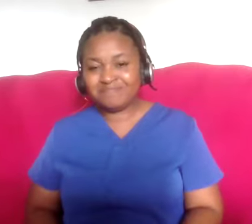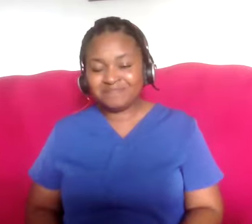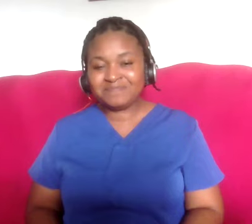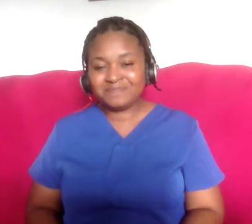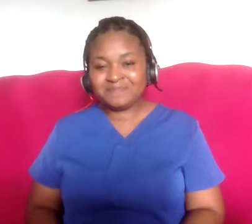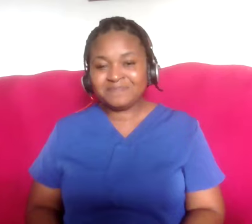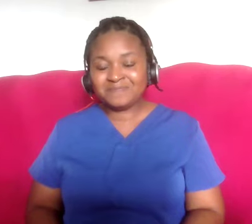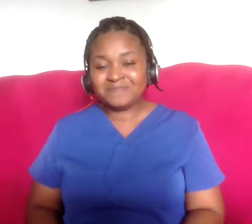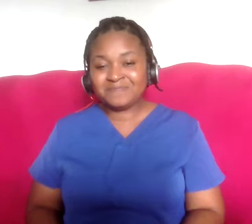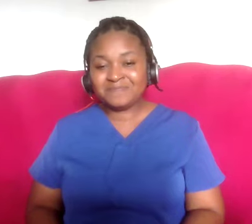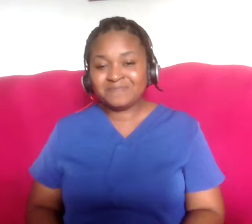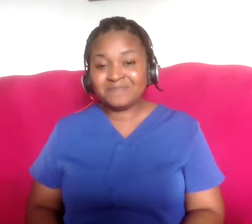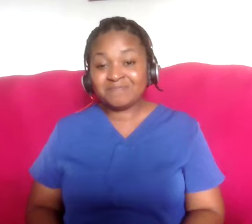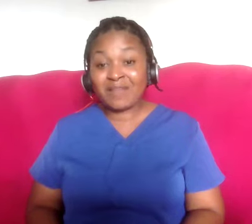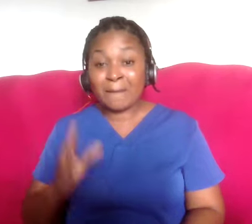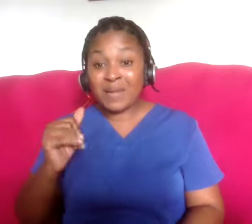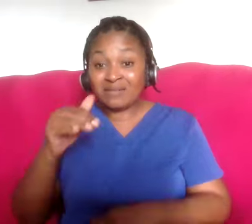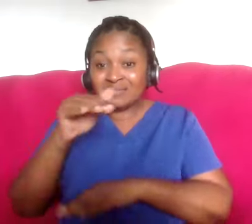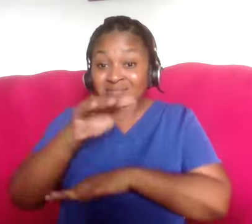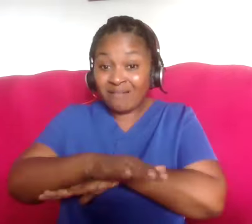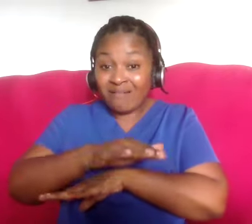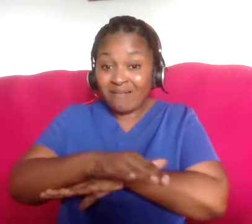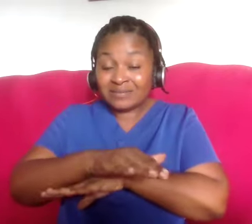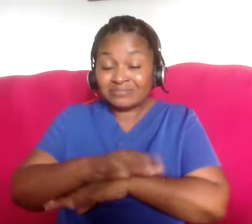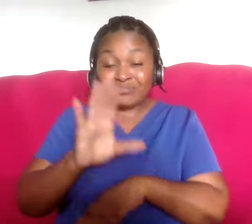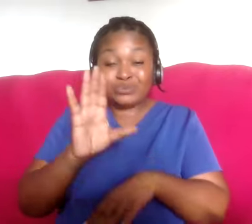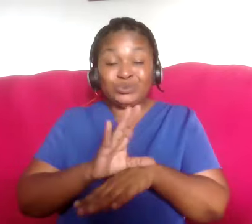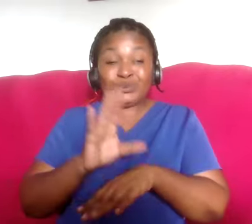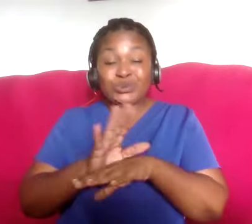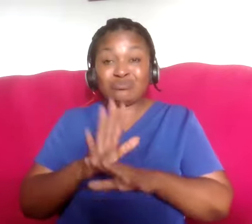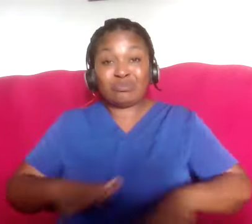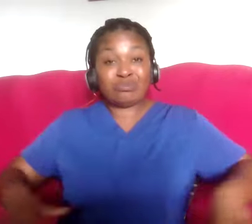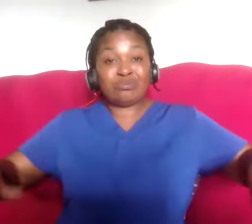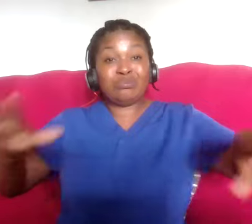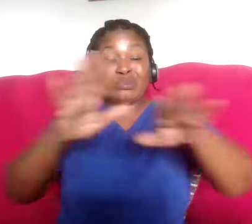By nightfall, churches across the island